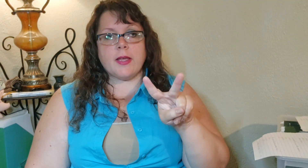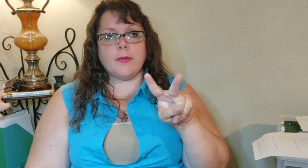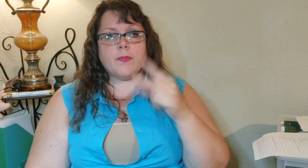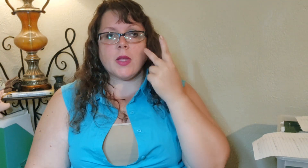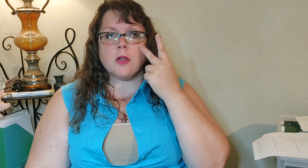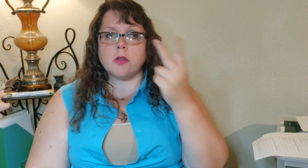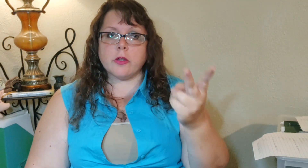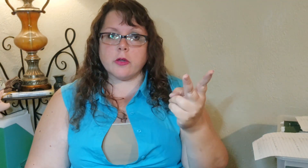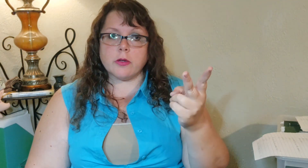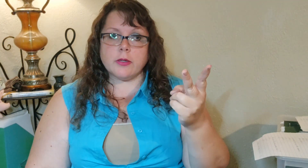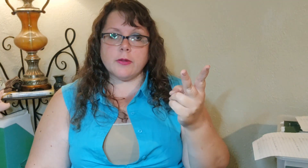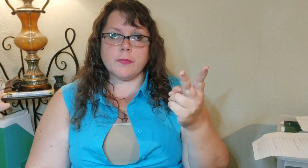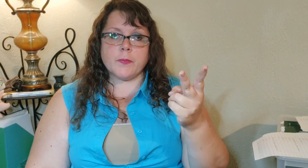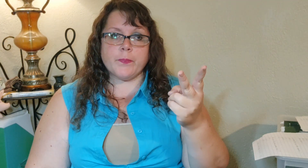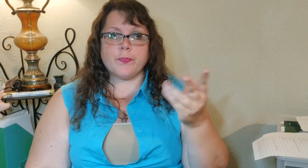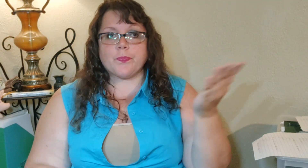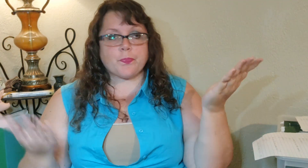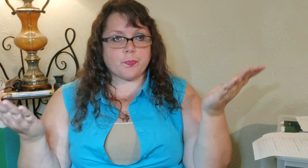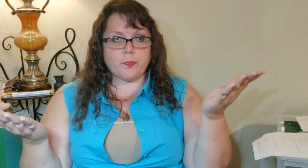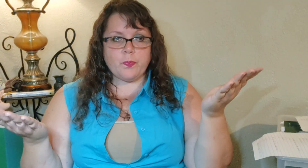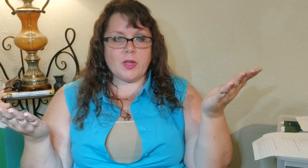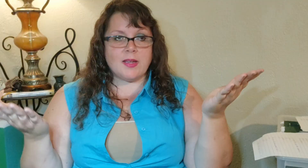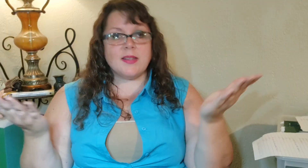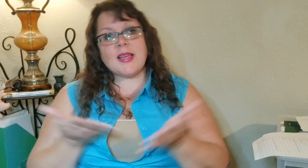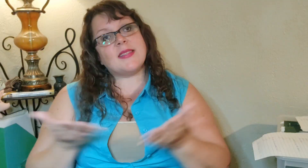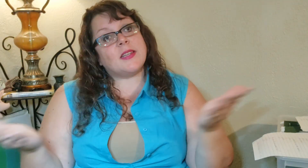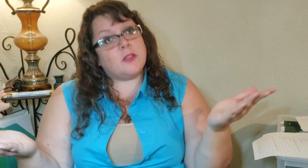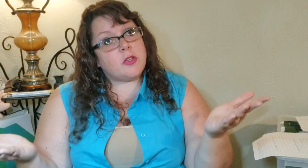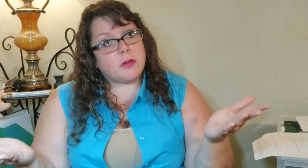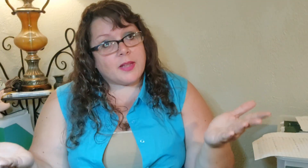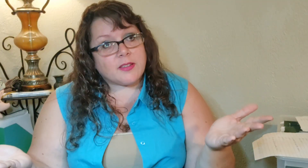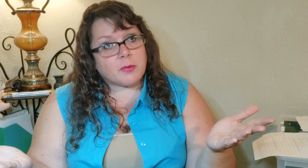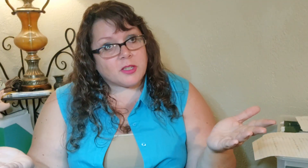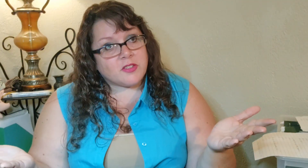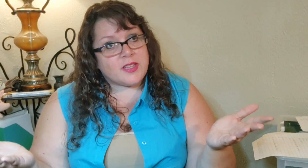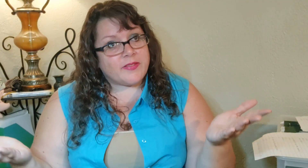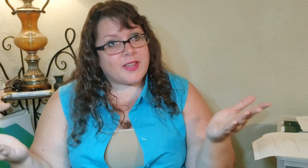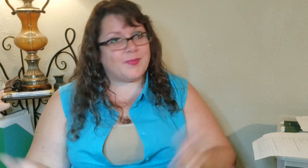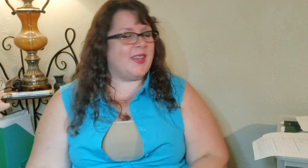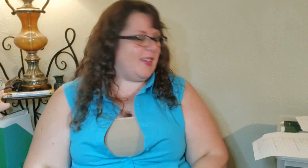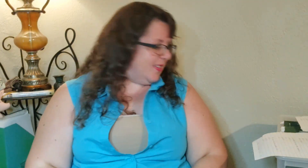TV, look. And it's asking, do you like to watch TV?